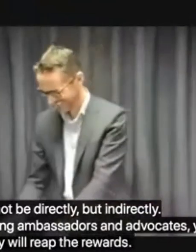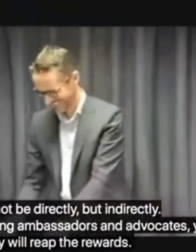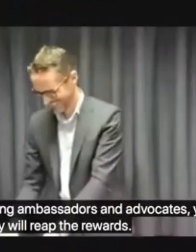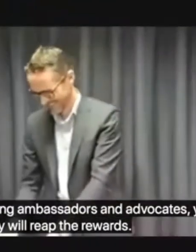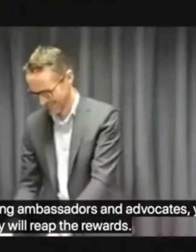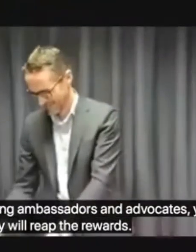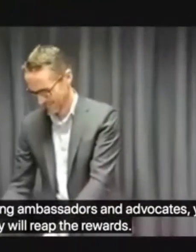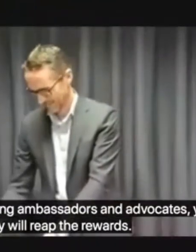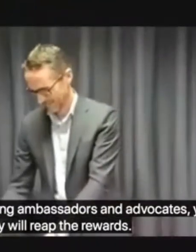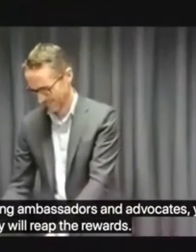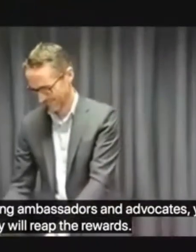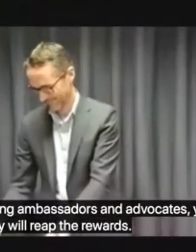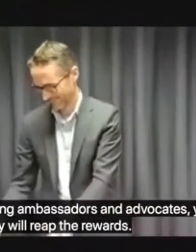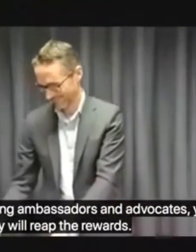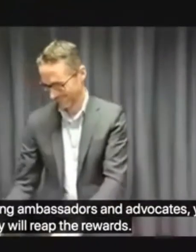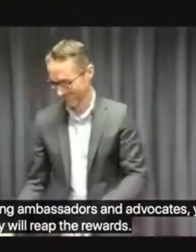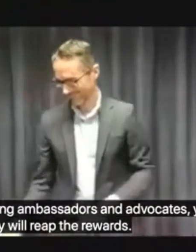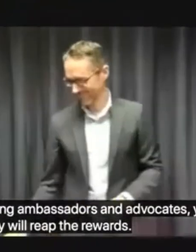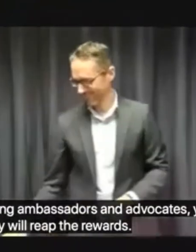to encourage you.